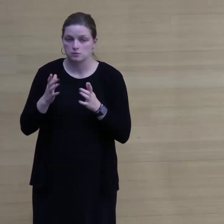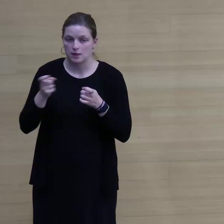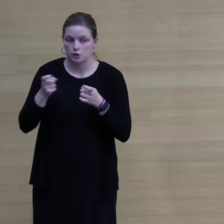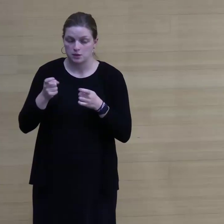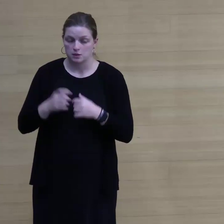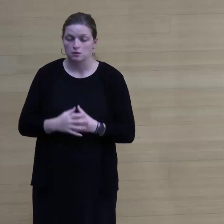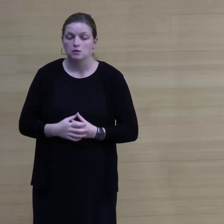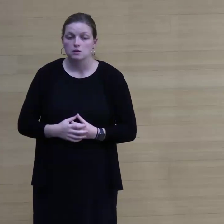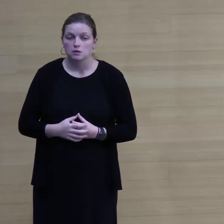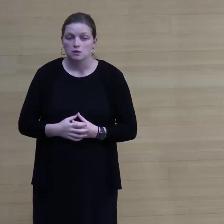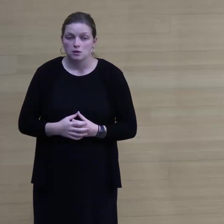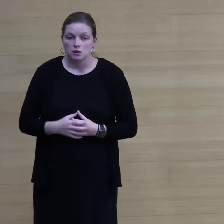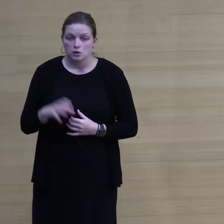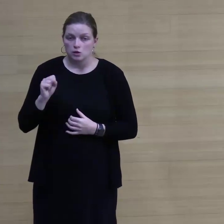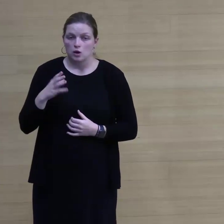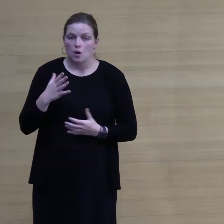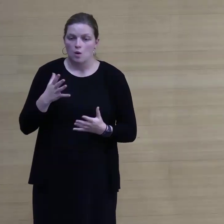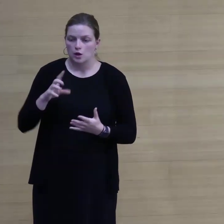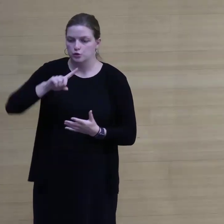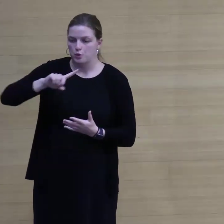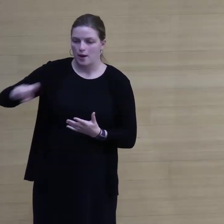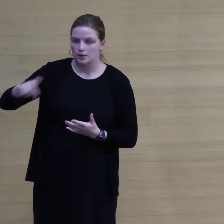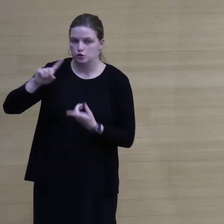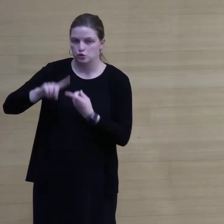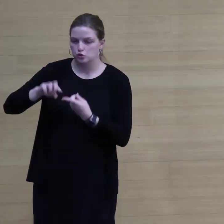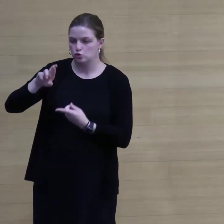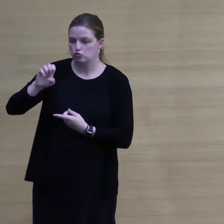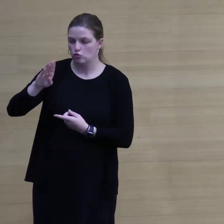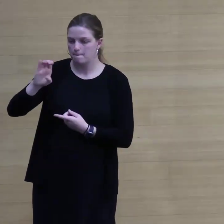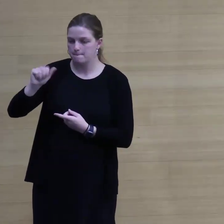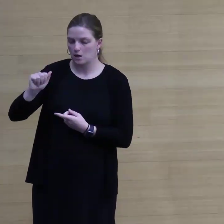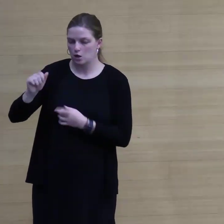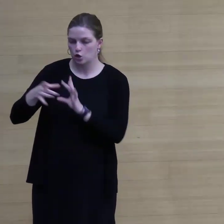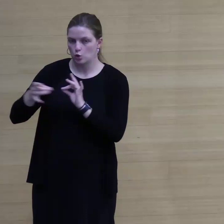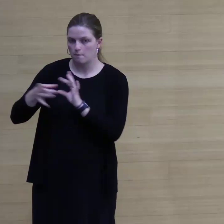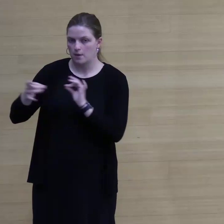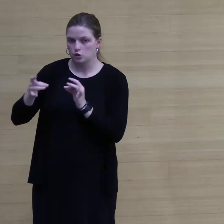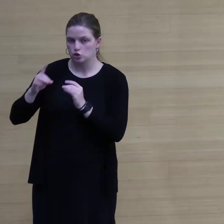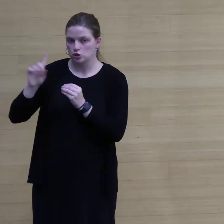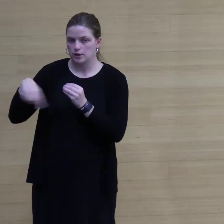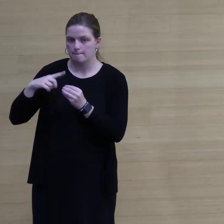I wanted to direct my question to Rebecca. You mentioned something about